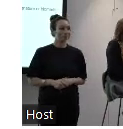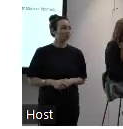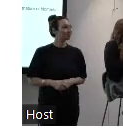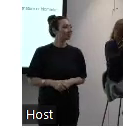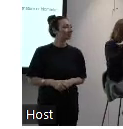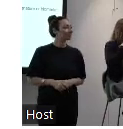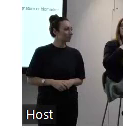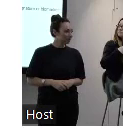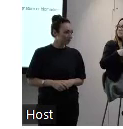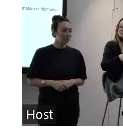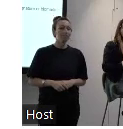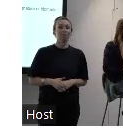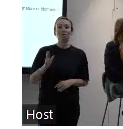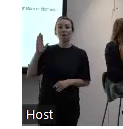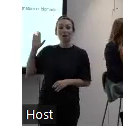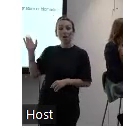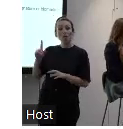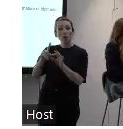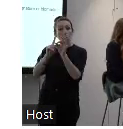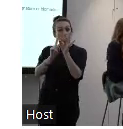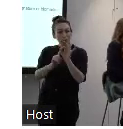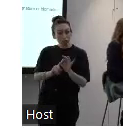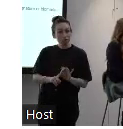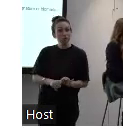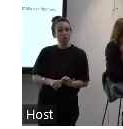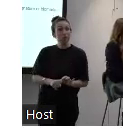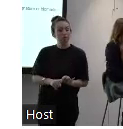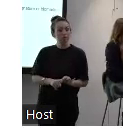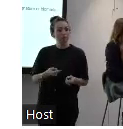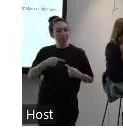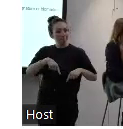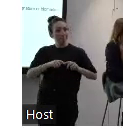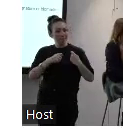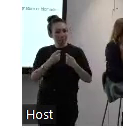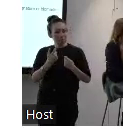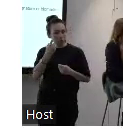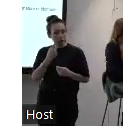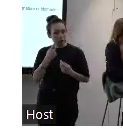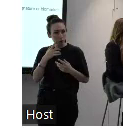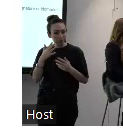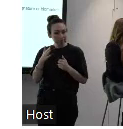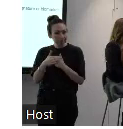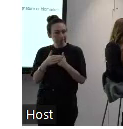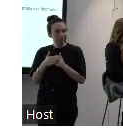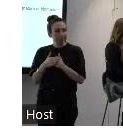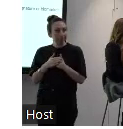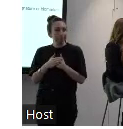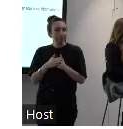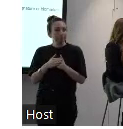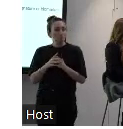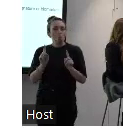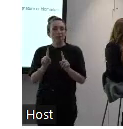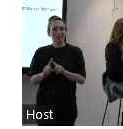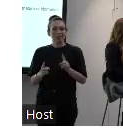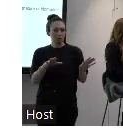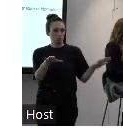So the questions we're trying to answer using this approach is, what is the difference between children who have neurodevelopmental disorders and